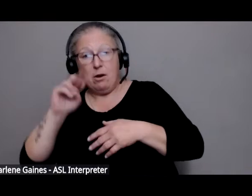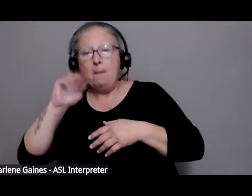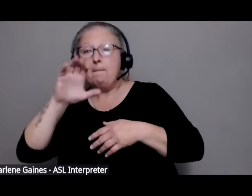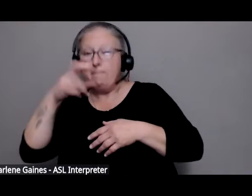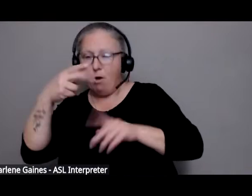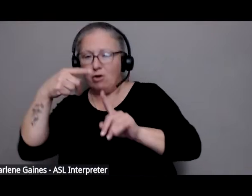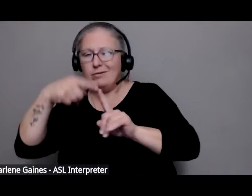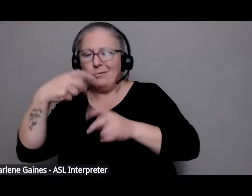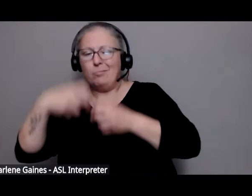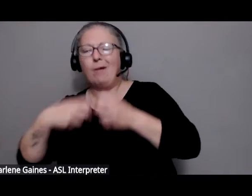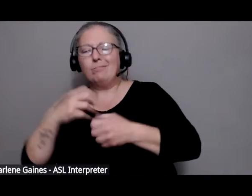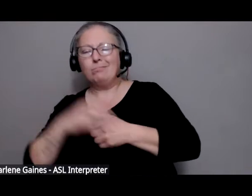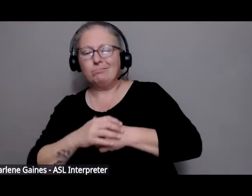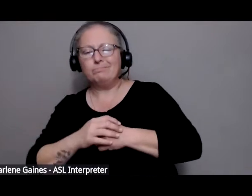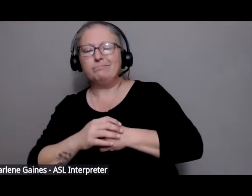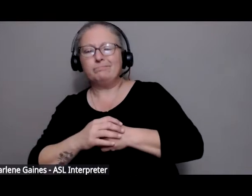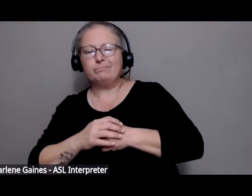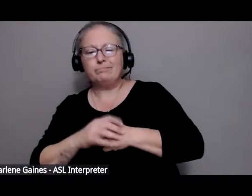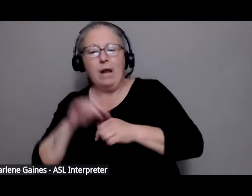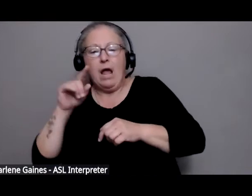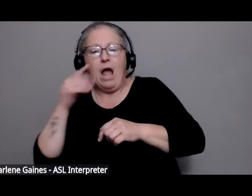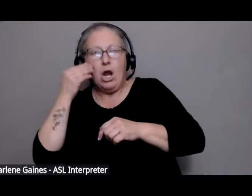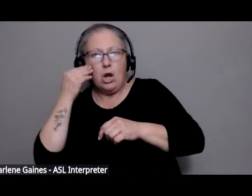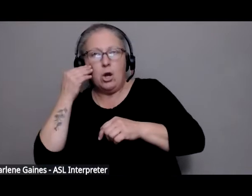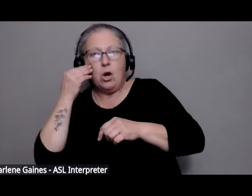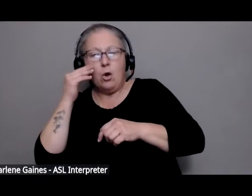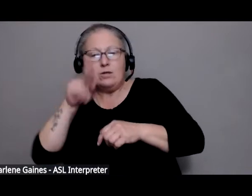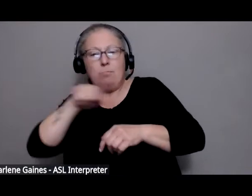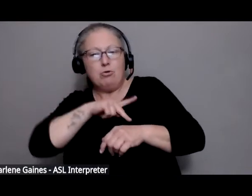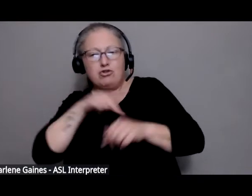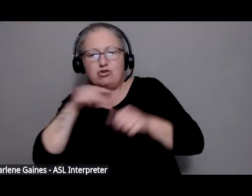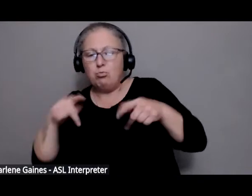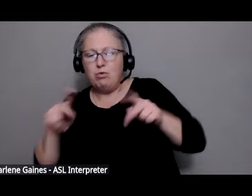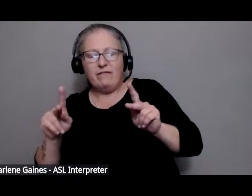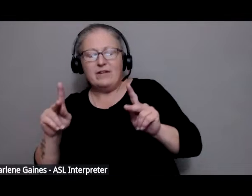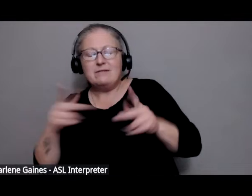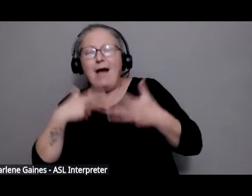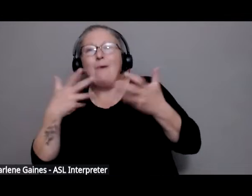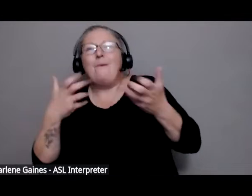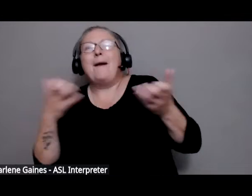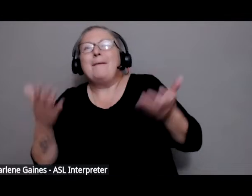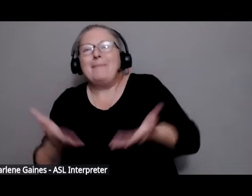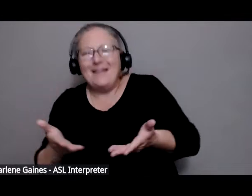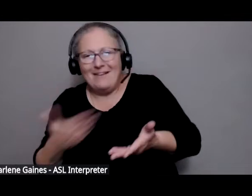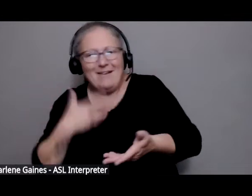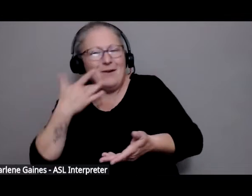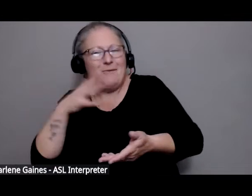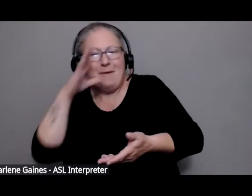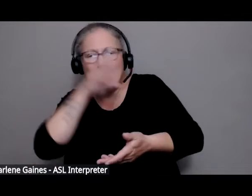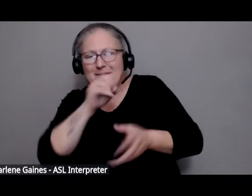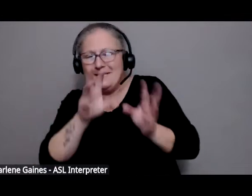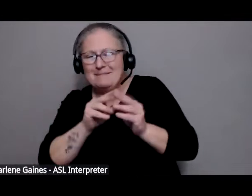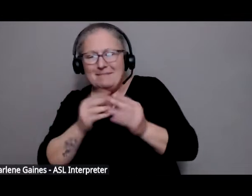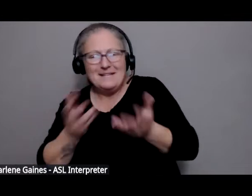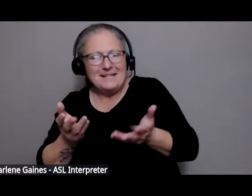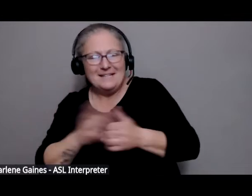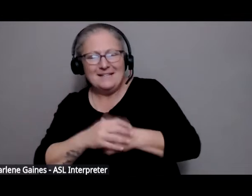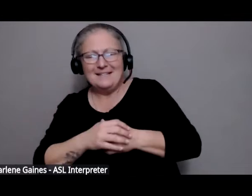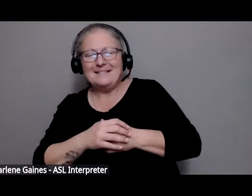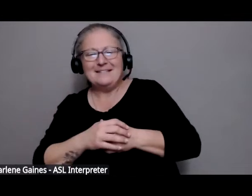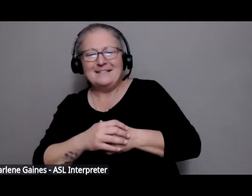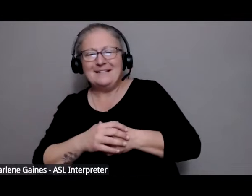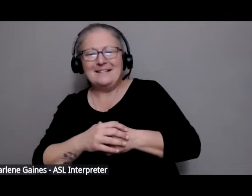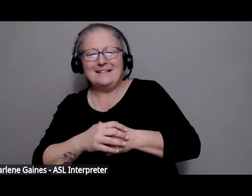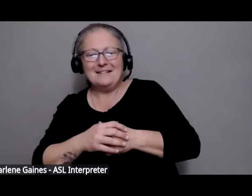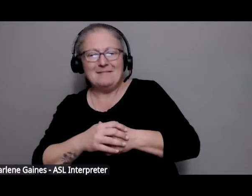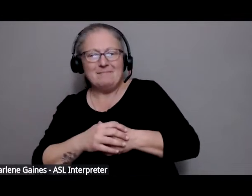problem. And I know that's personal privilege, but I want to be here. I don't want to miss meetings. Yeah.